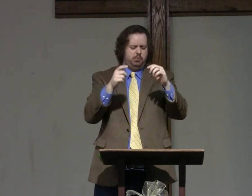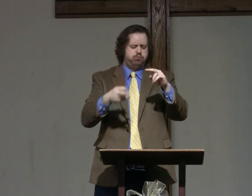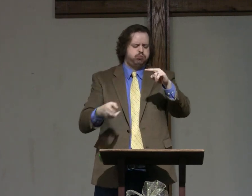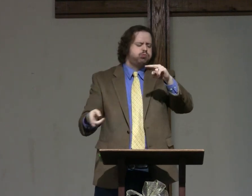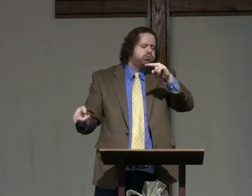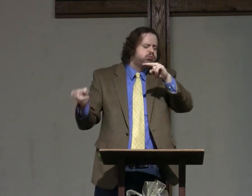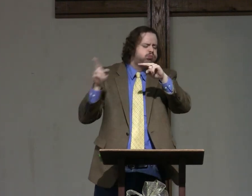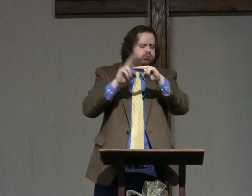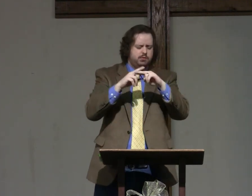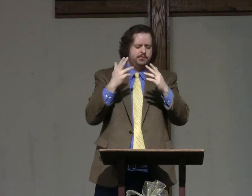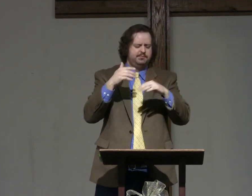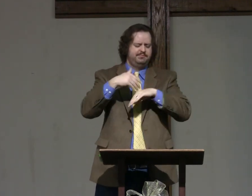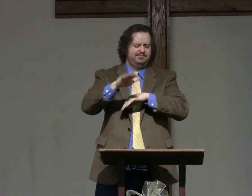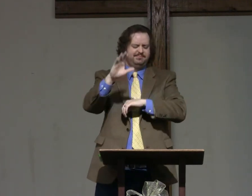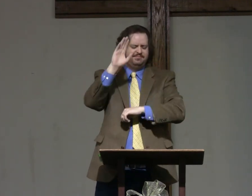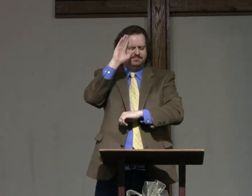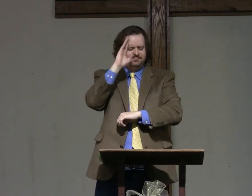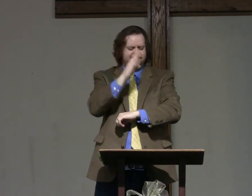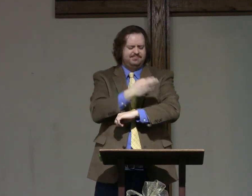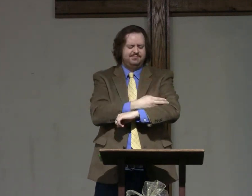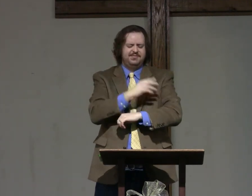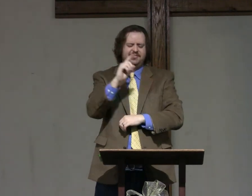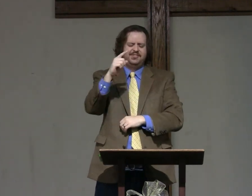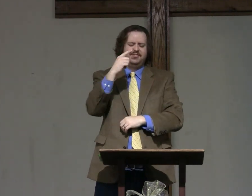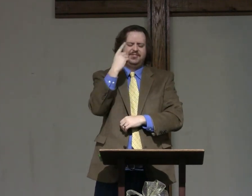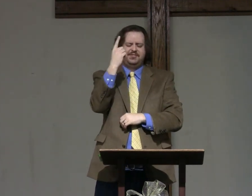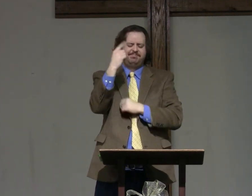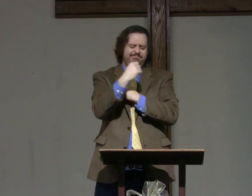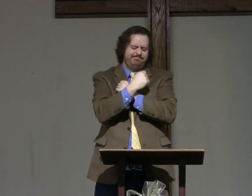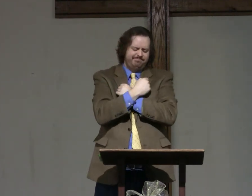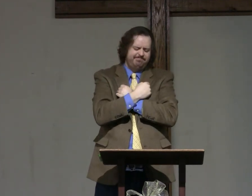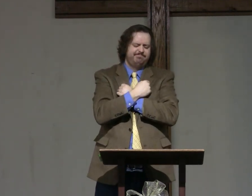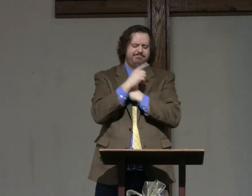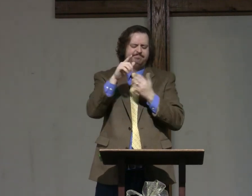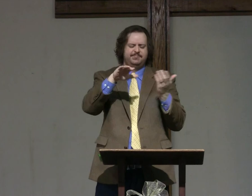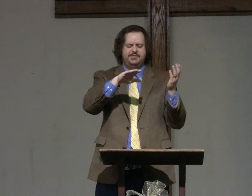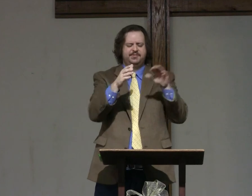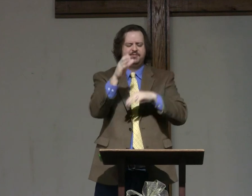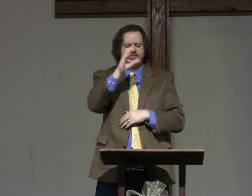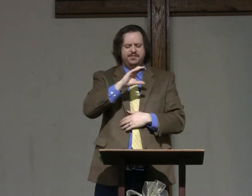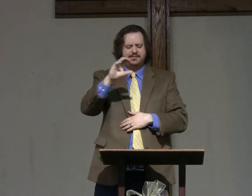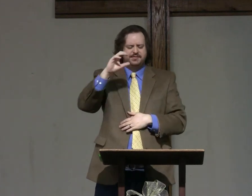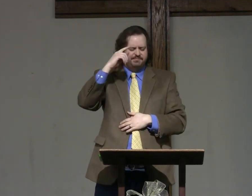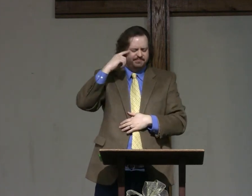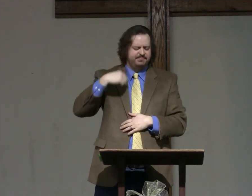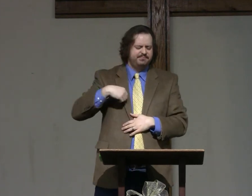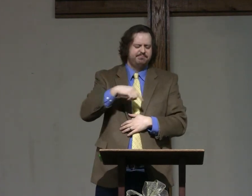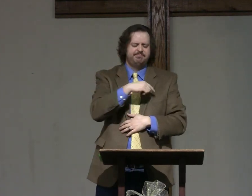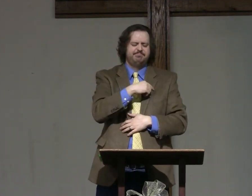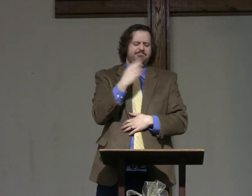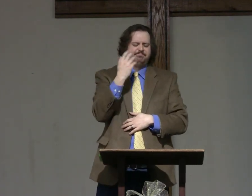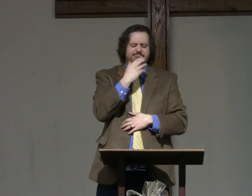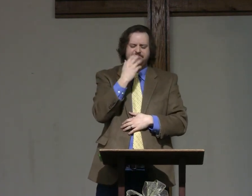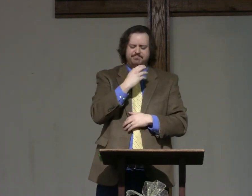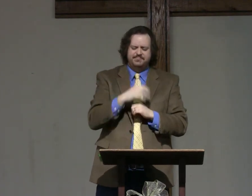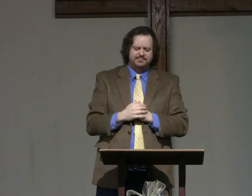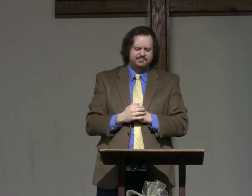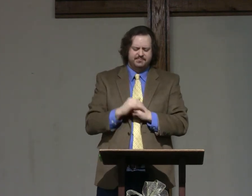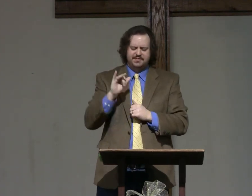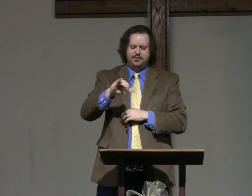It's not just enough, it's more than that. You sent your Son to die